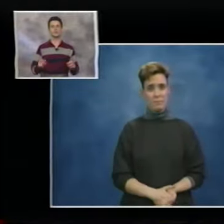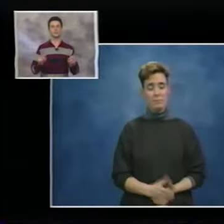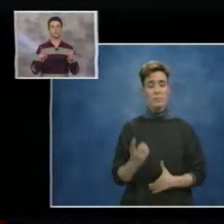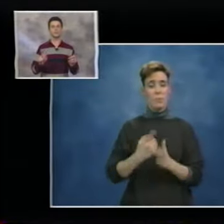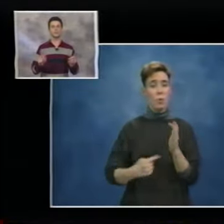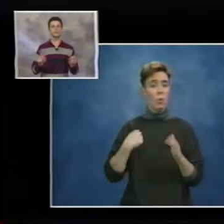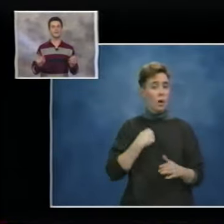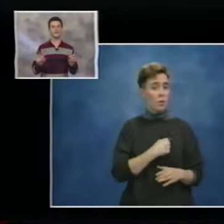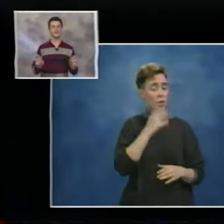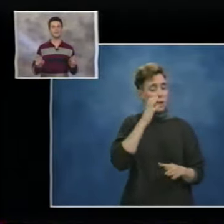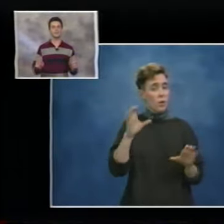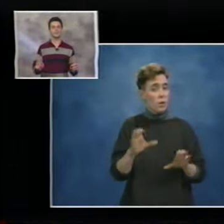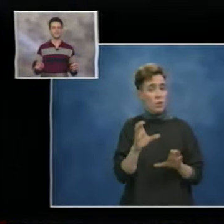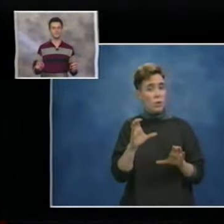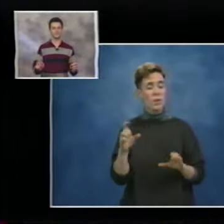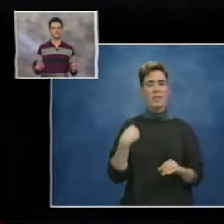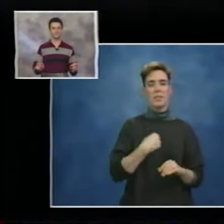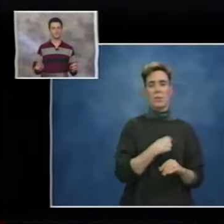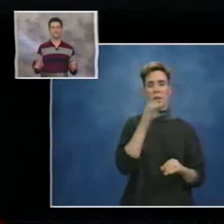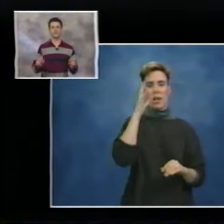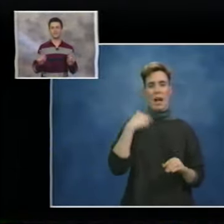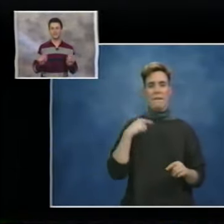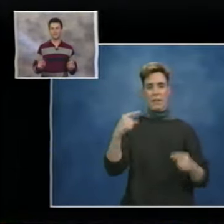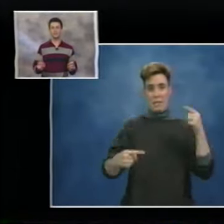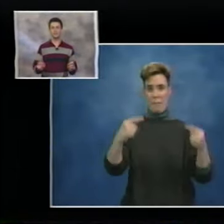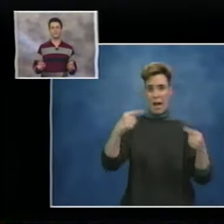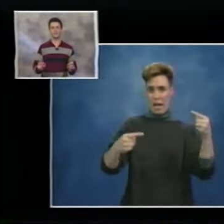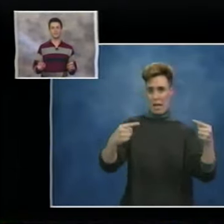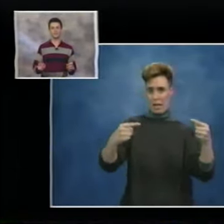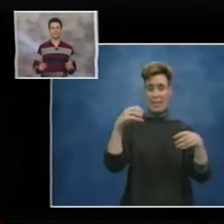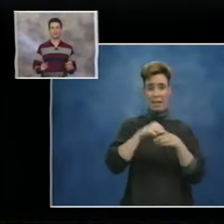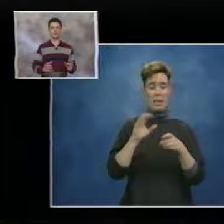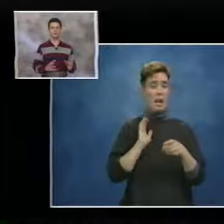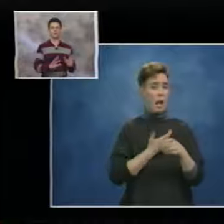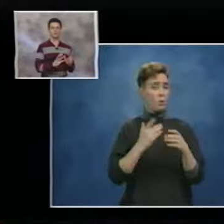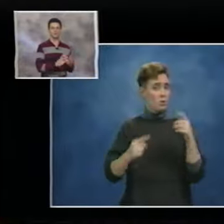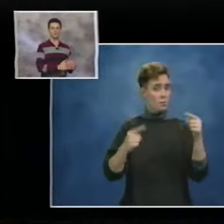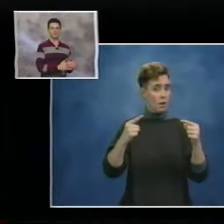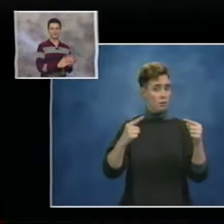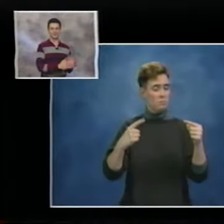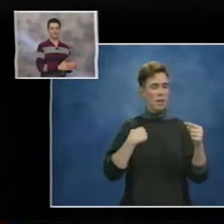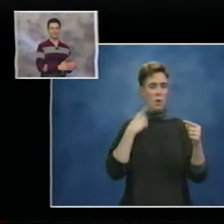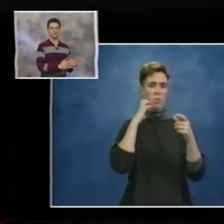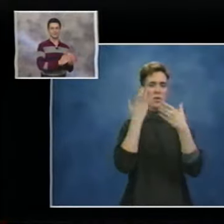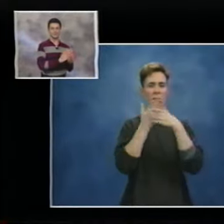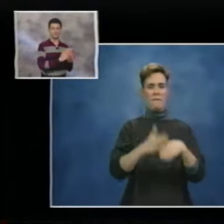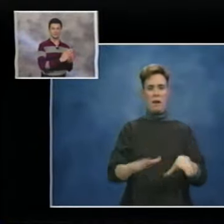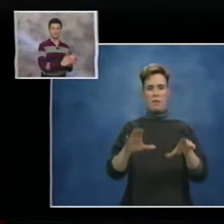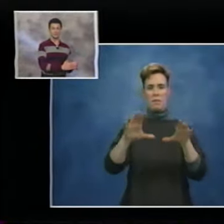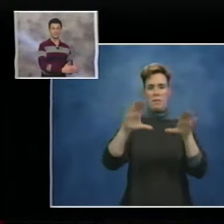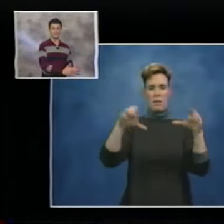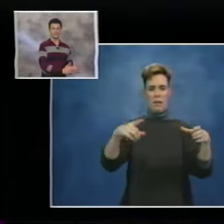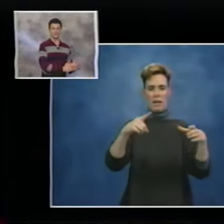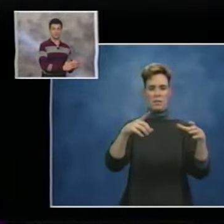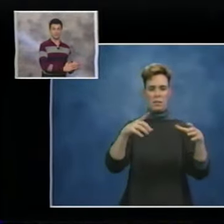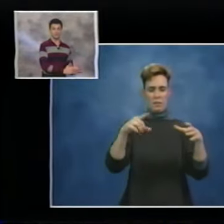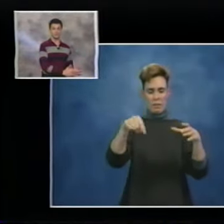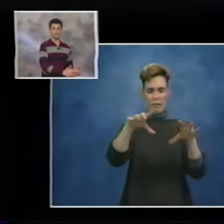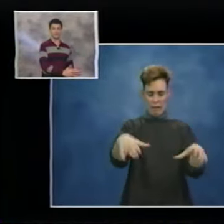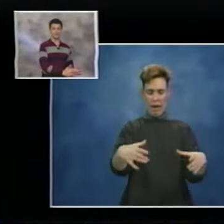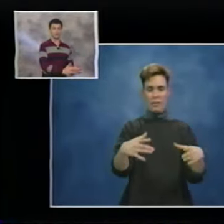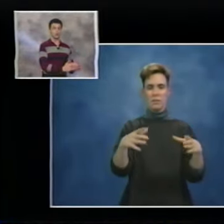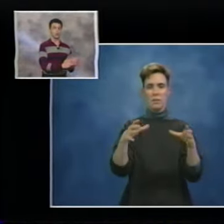do is we're going to have a debate. And in our debate, I'm going to split the class into